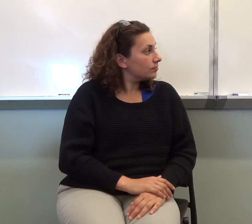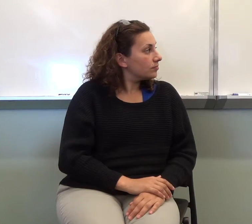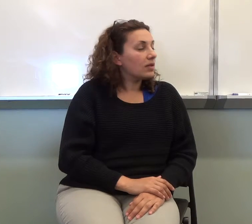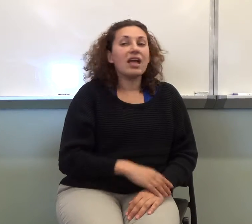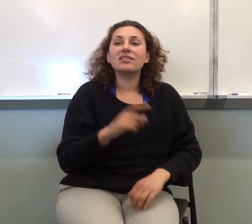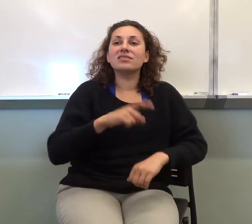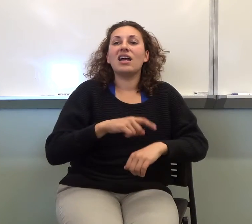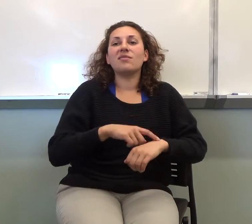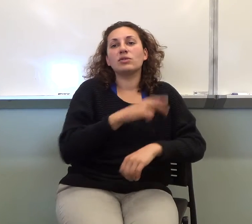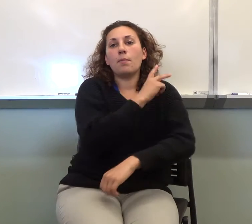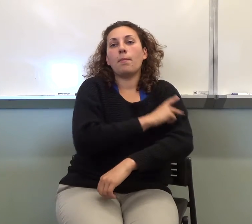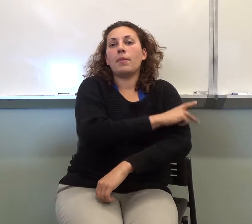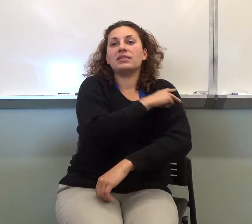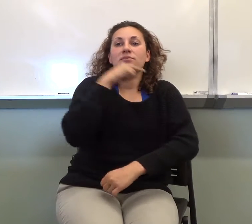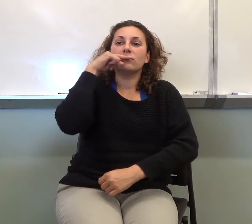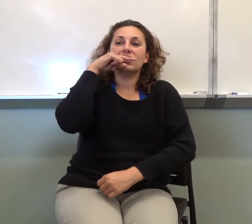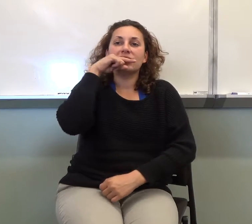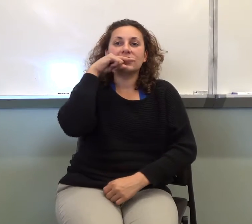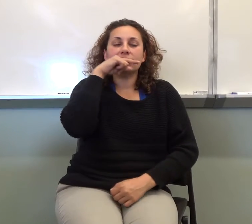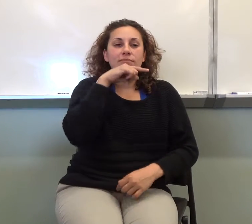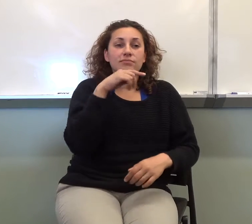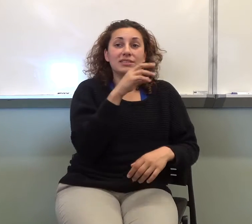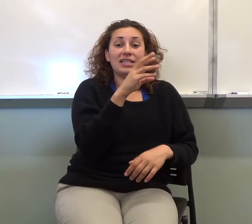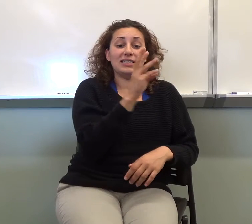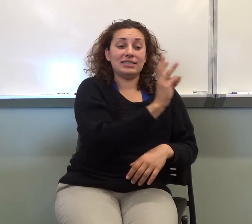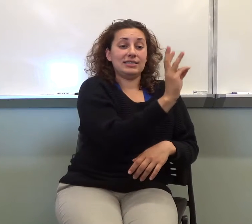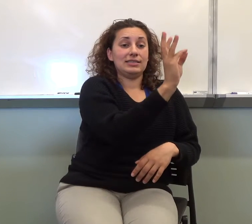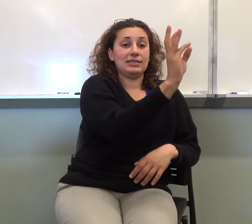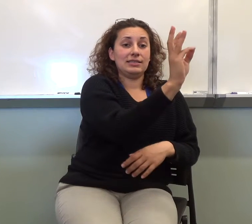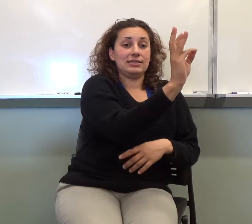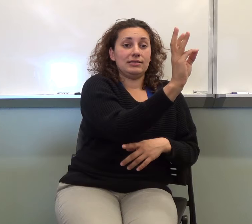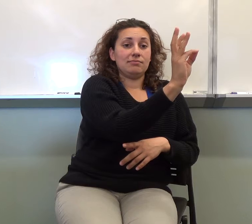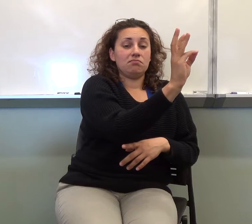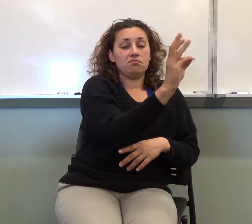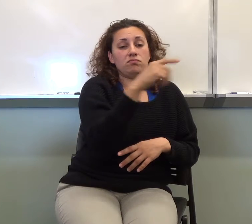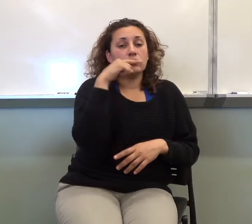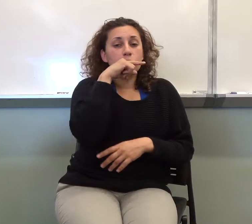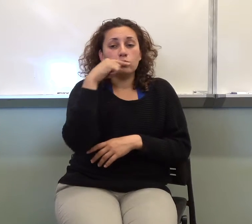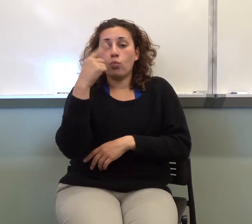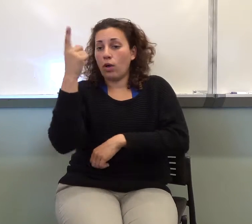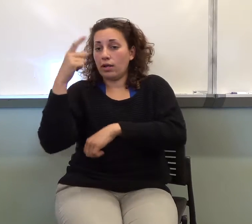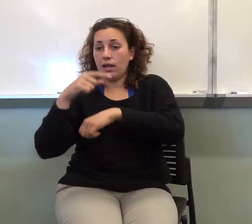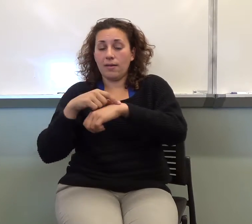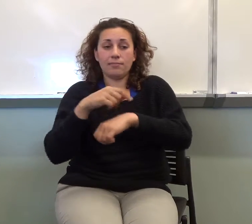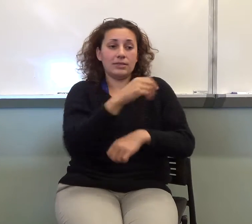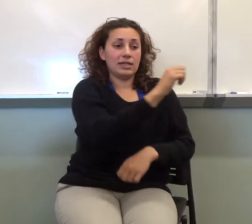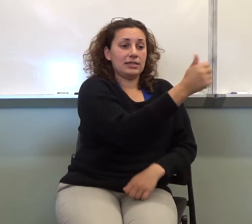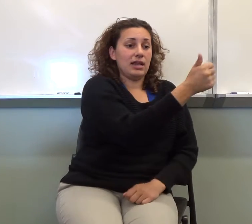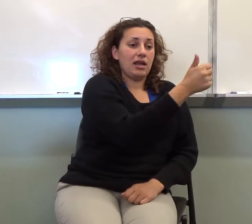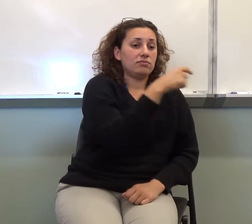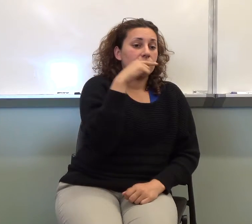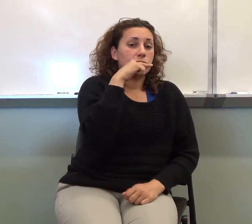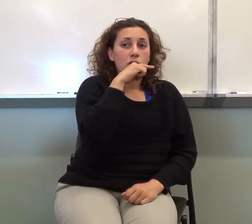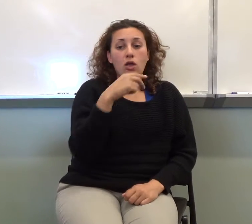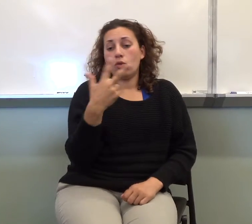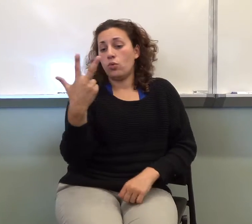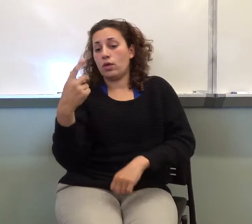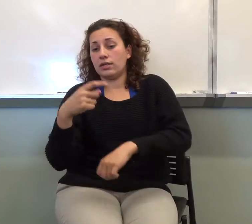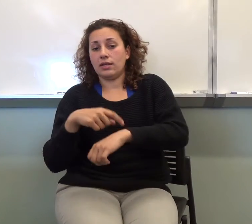And 6 people said 1 time a day, 10 people said twice a day, 4 3 times, and 1 said more